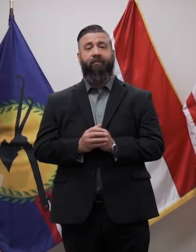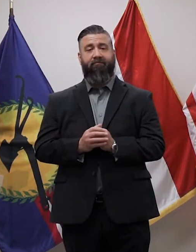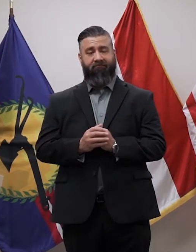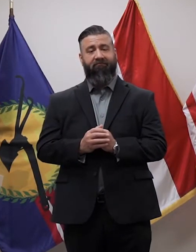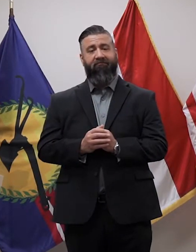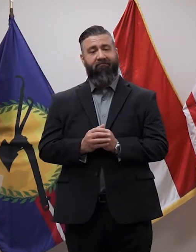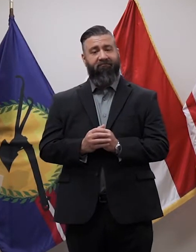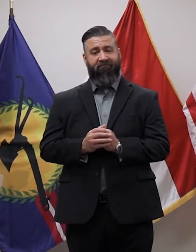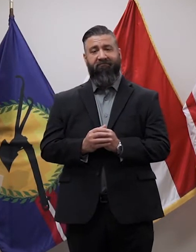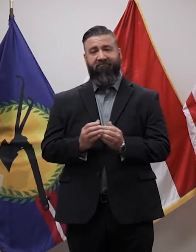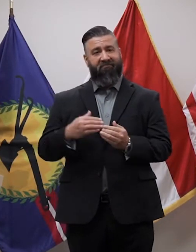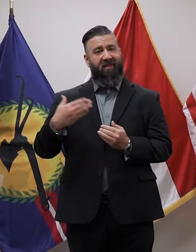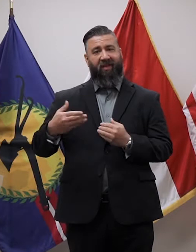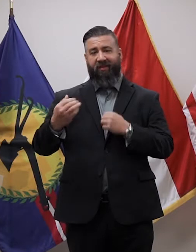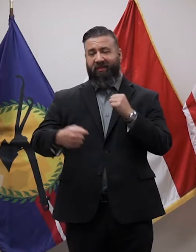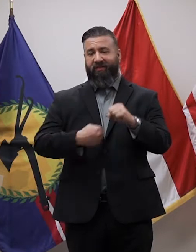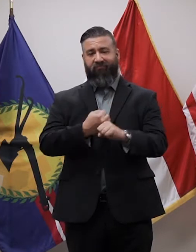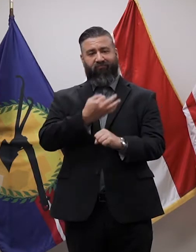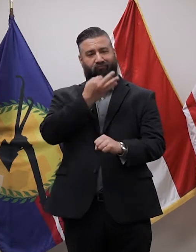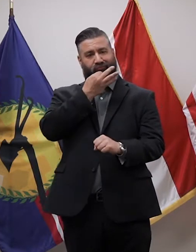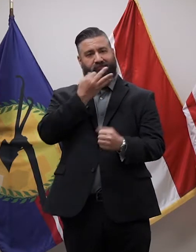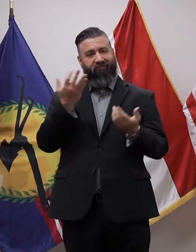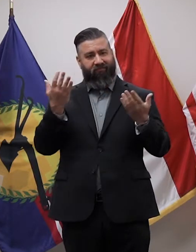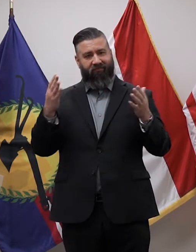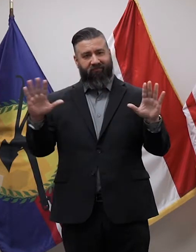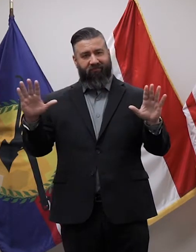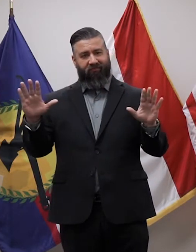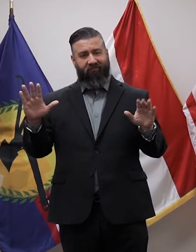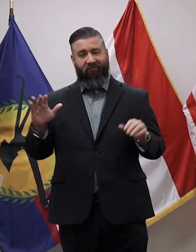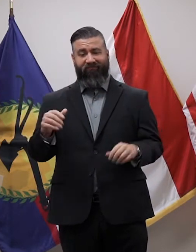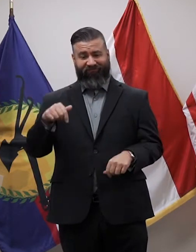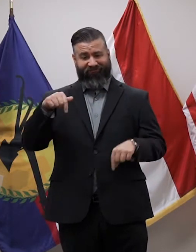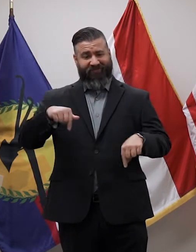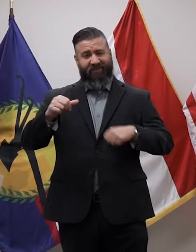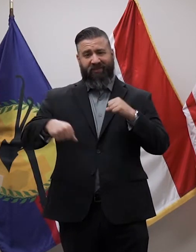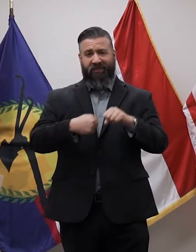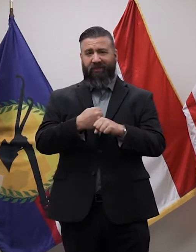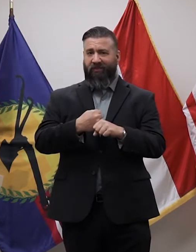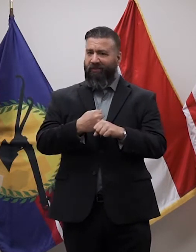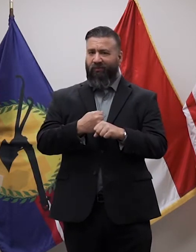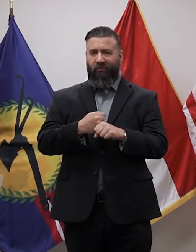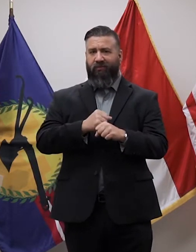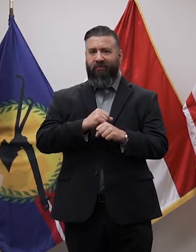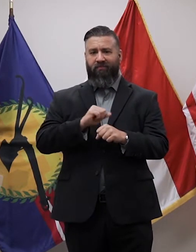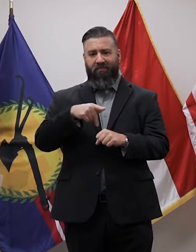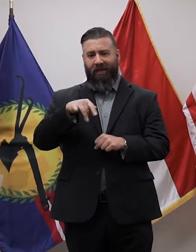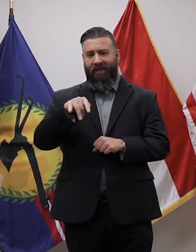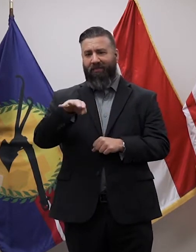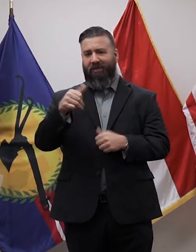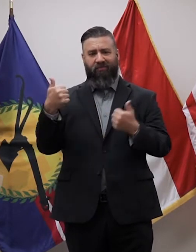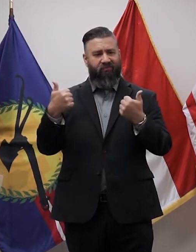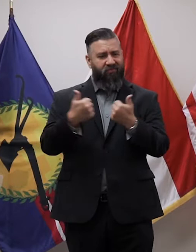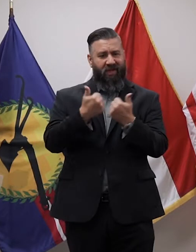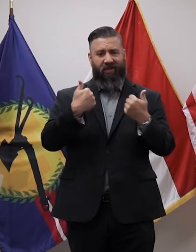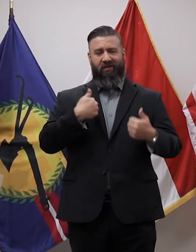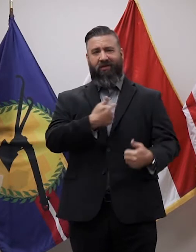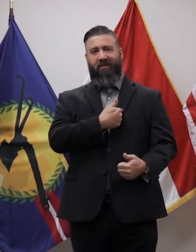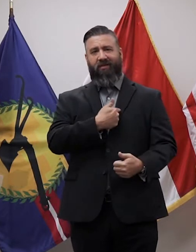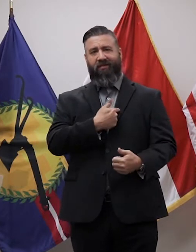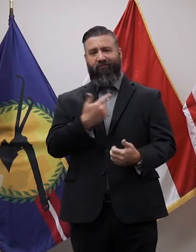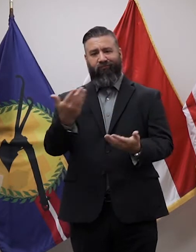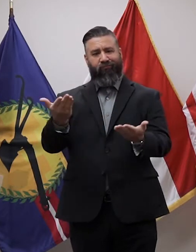Another year is coming to an end. Another year challenged by a pandemic that brought new infections,